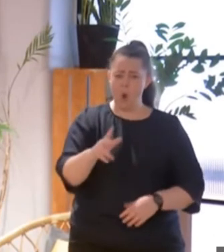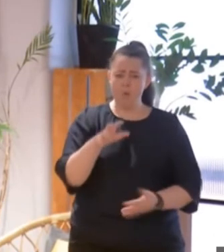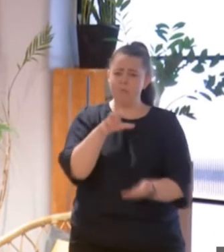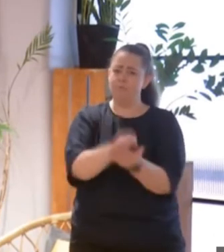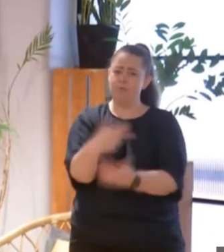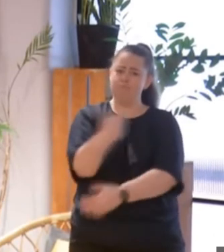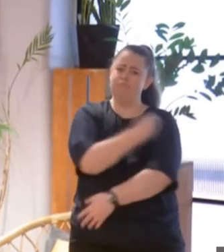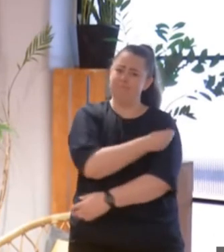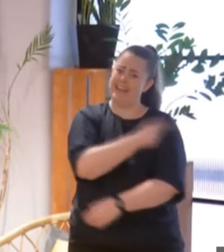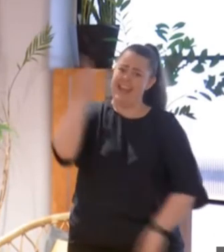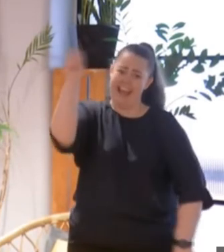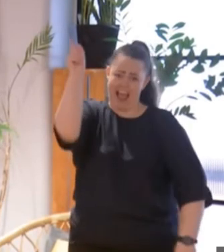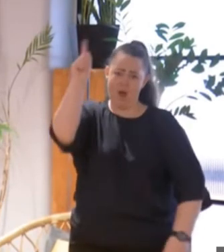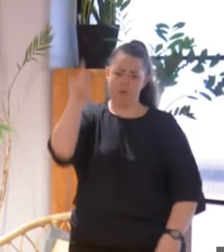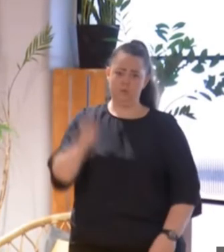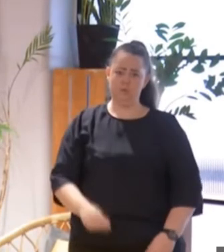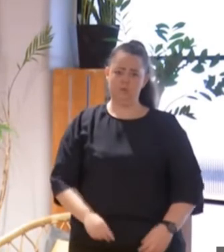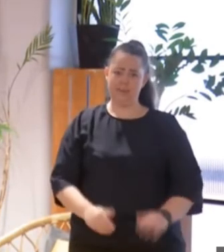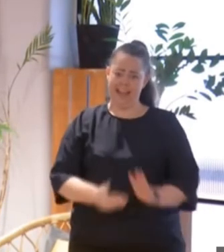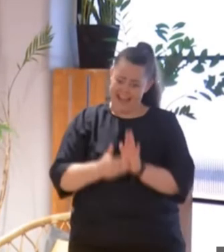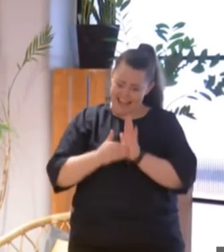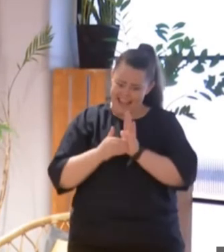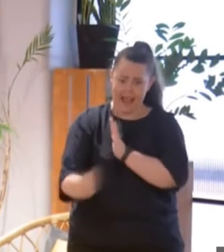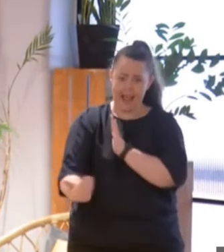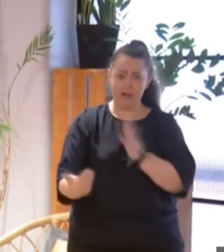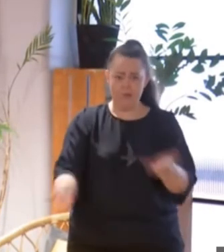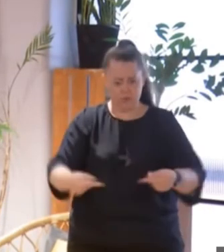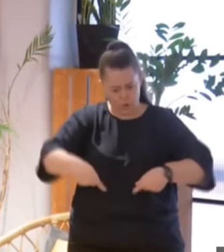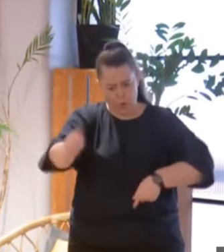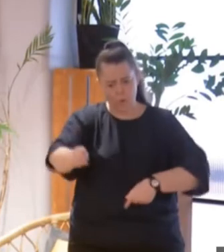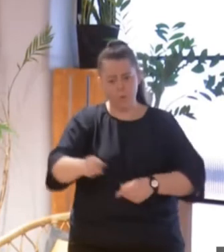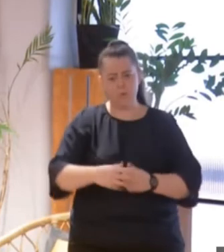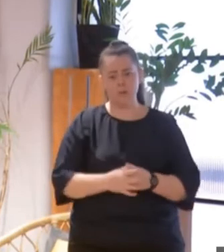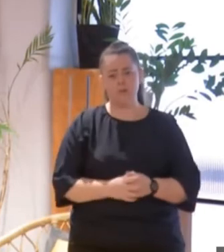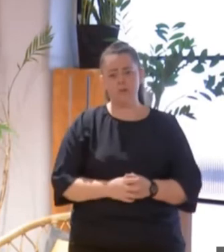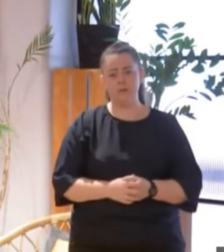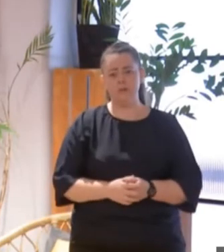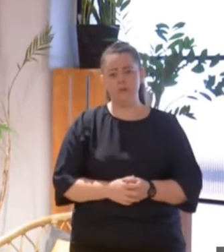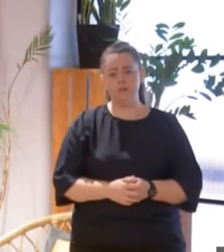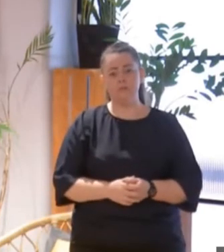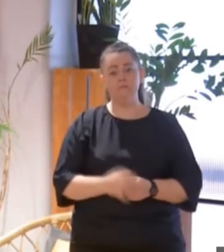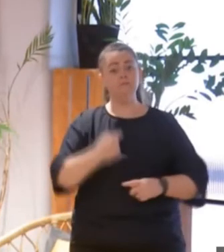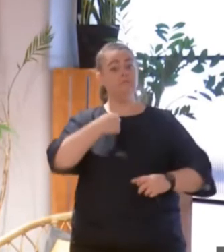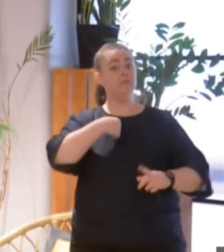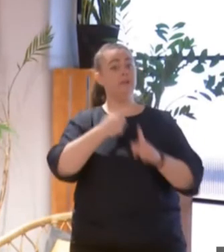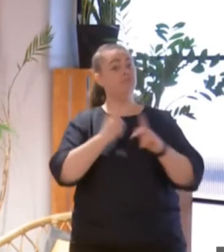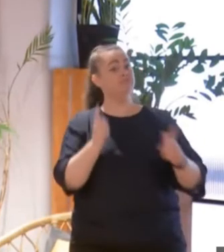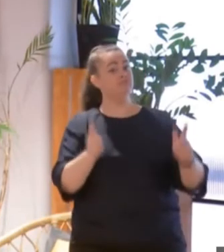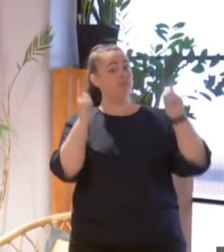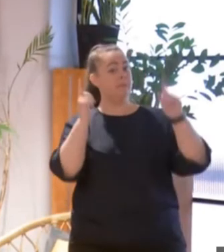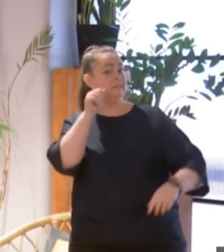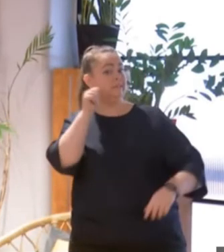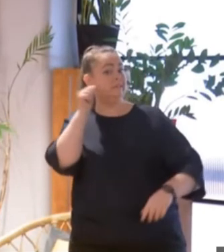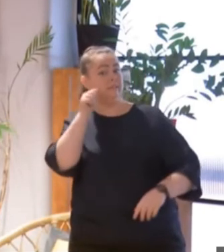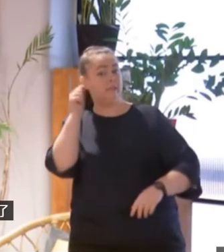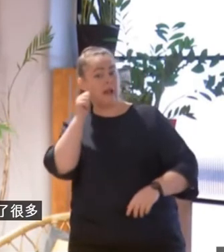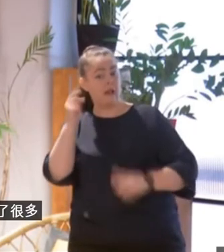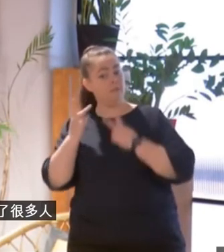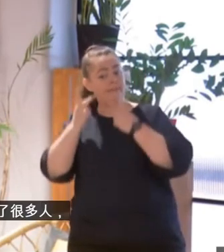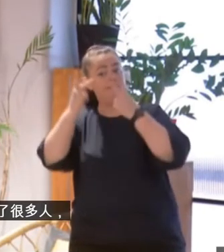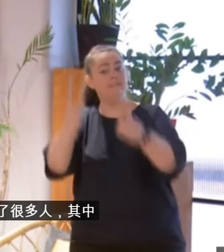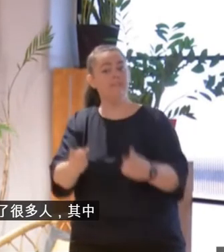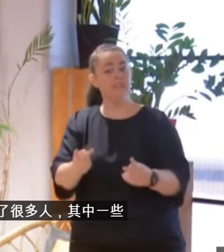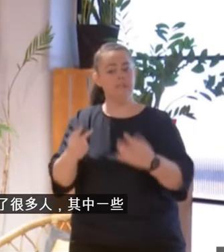your booster now. As the Premier said earlier, he and I had the privilege to meet quite a number of people yesterday out at the Homebush Vaccination